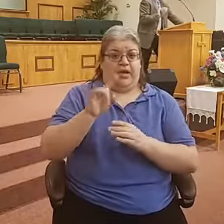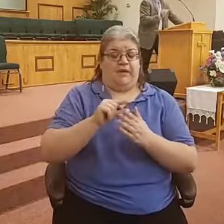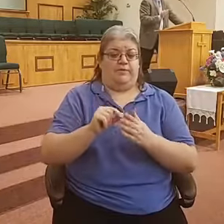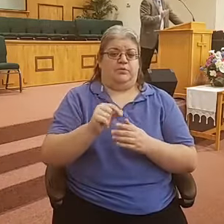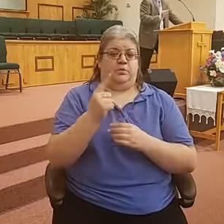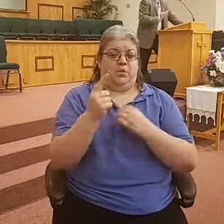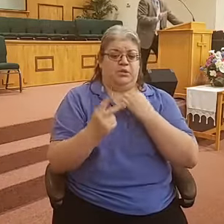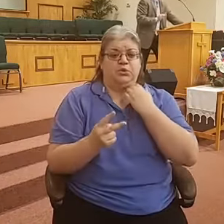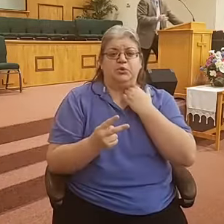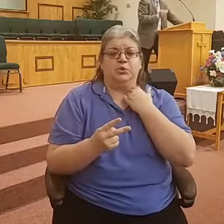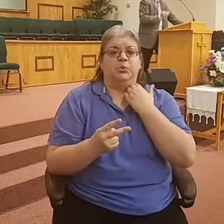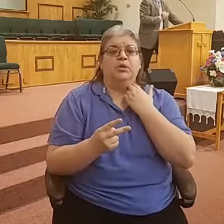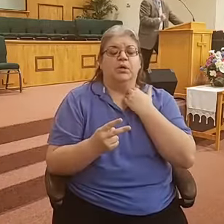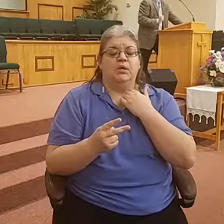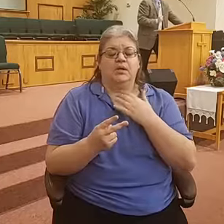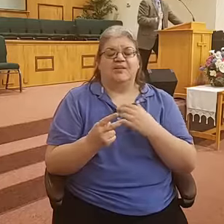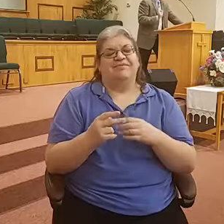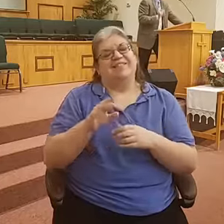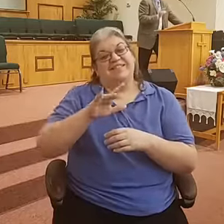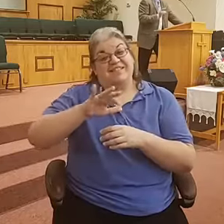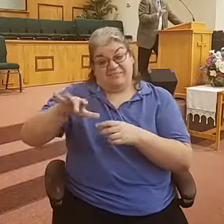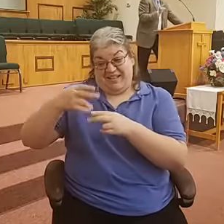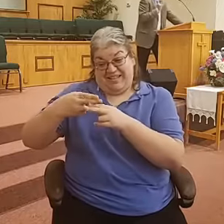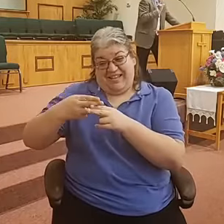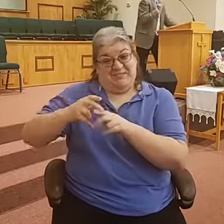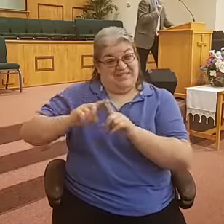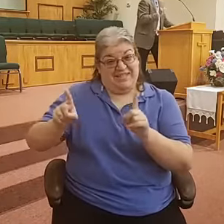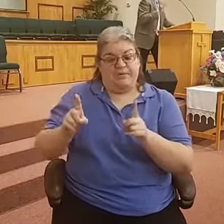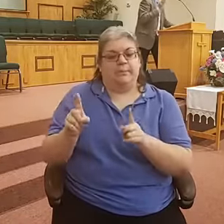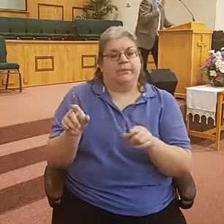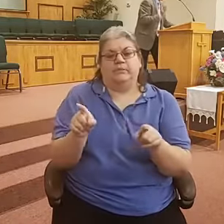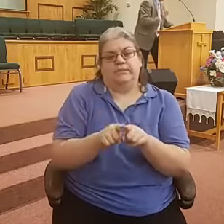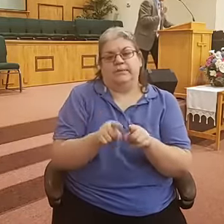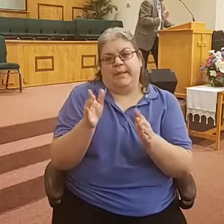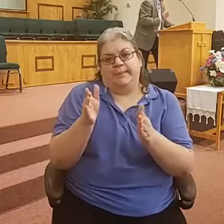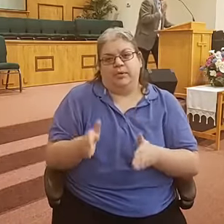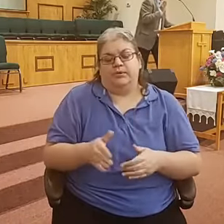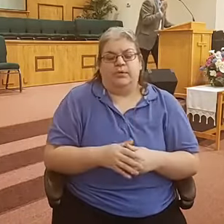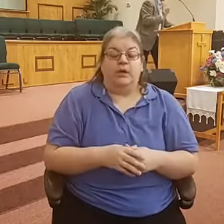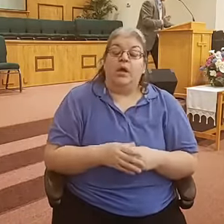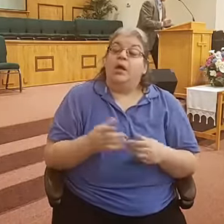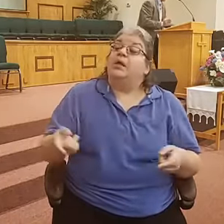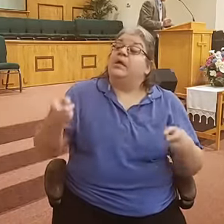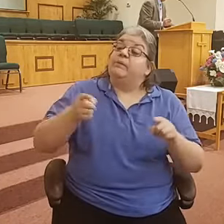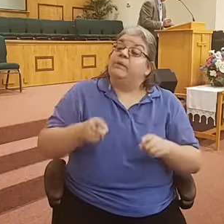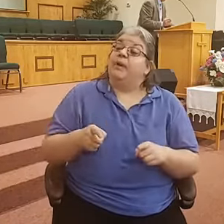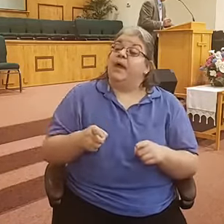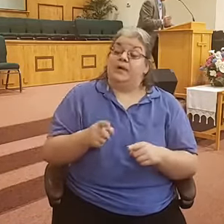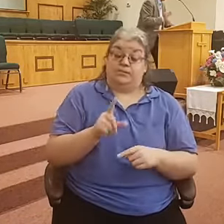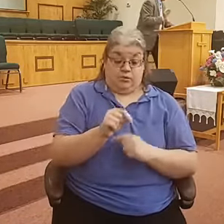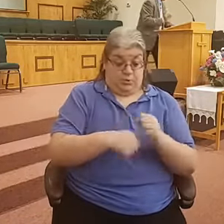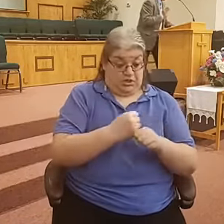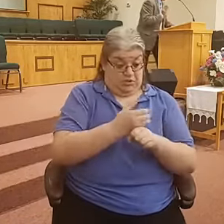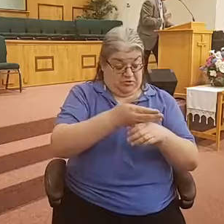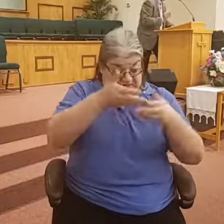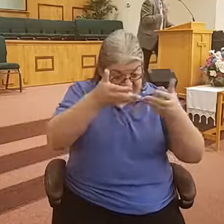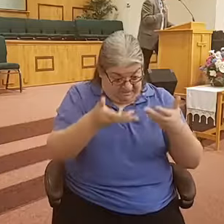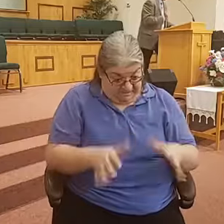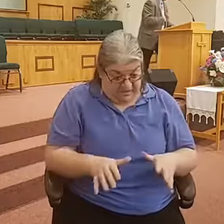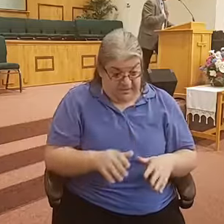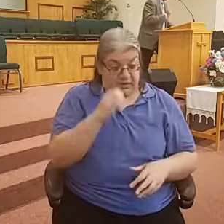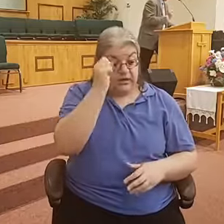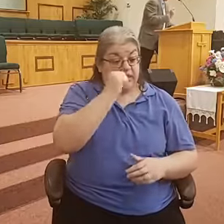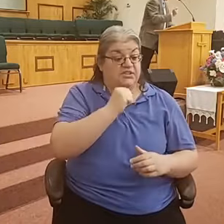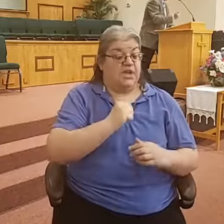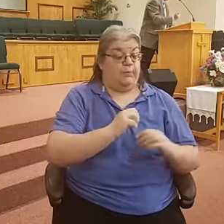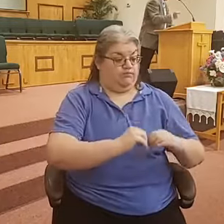the difference in spelling, it's the same person. Verse 1 says, and it came to pass at the end of 20 years, wherein Solomon